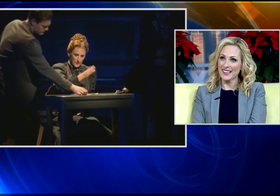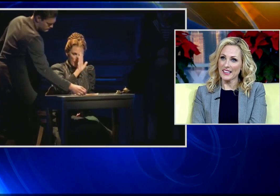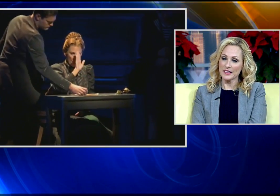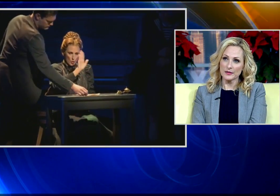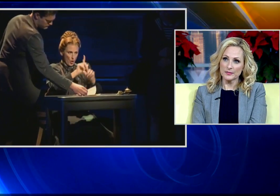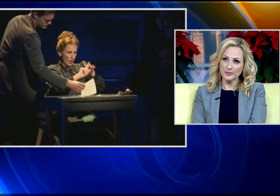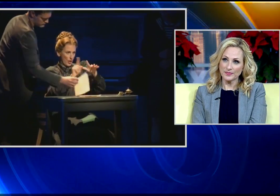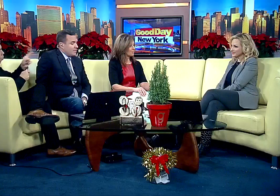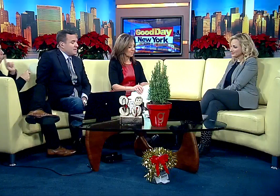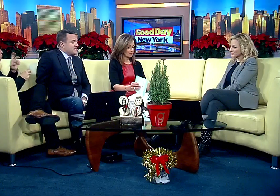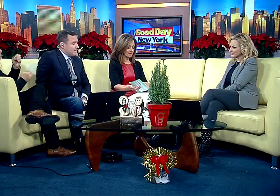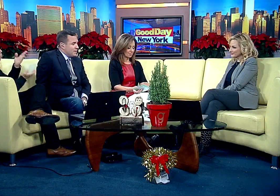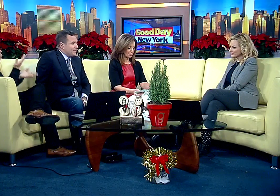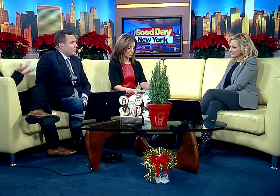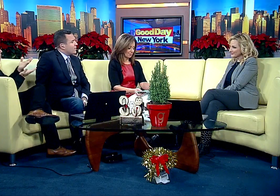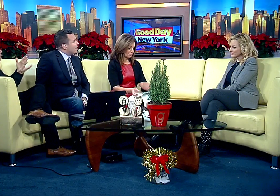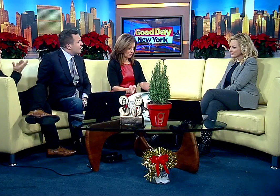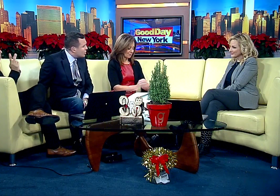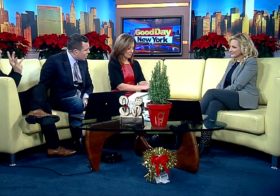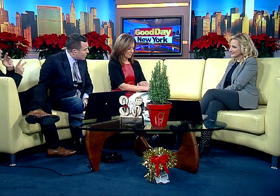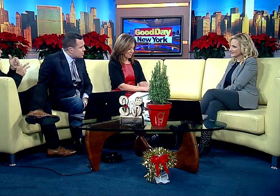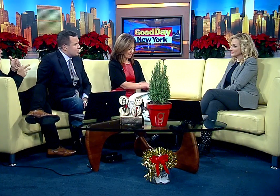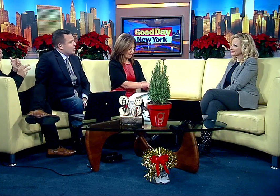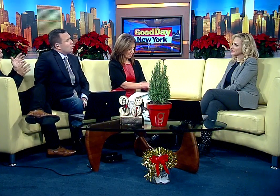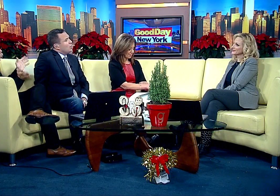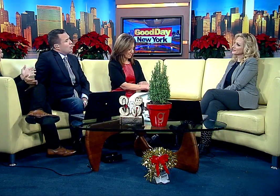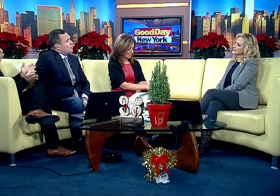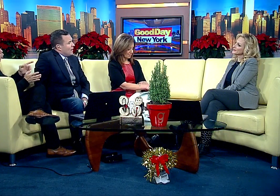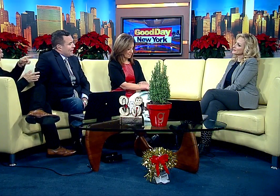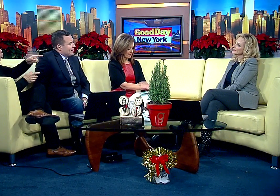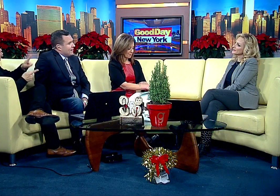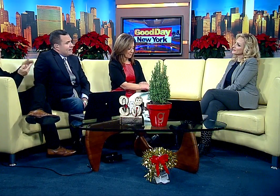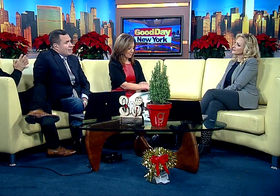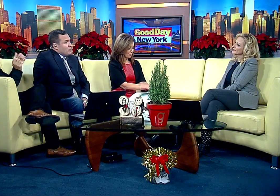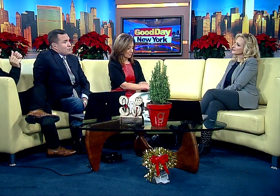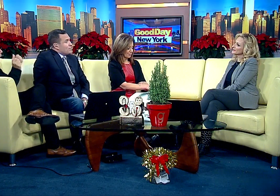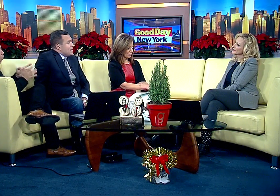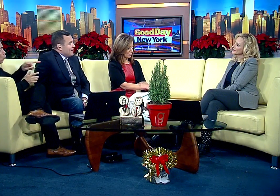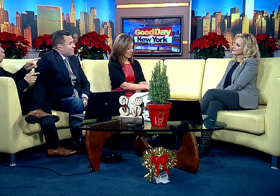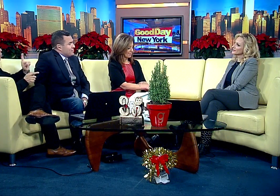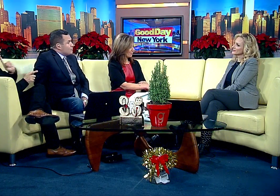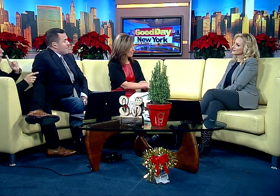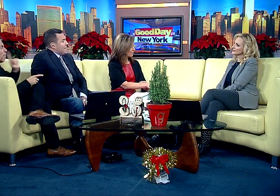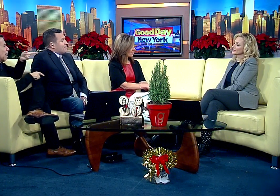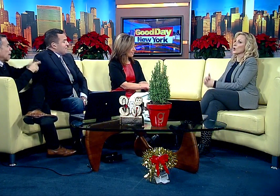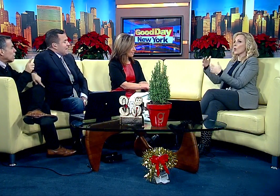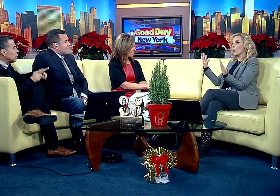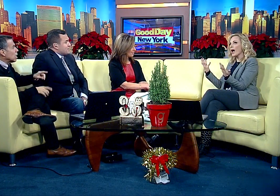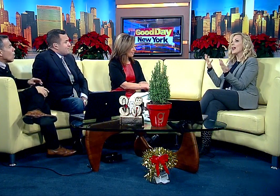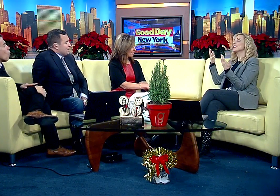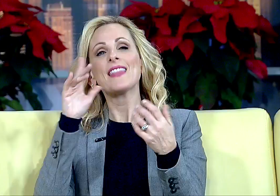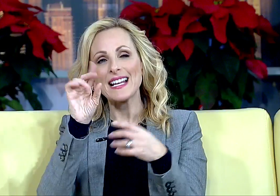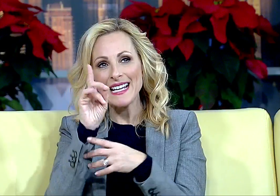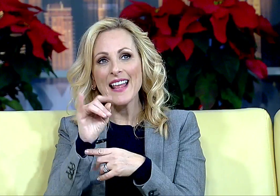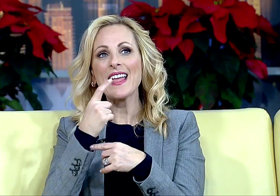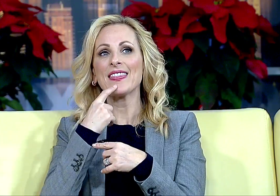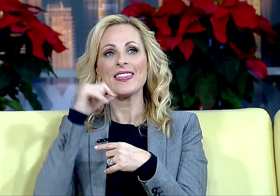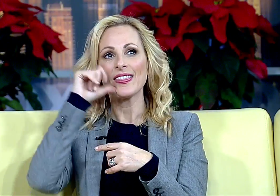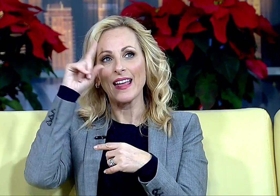imagine that there were probably some people who were not encouraging along the way. You know, you're deaf. You can't be an actor because you're deaf. Listen, they did say